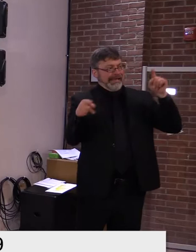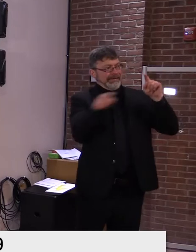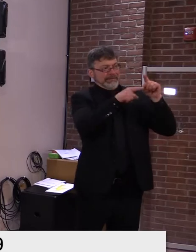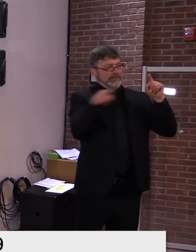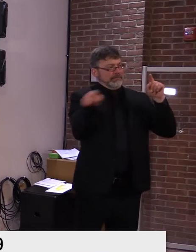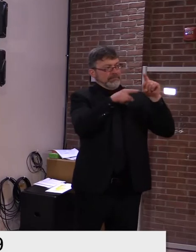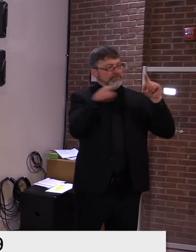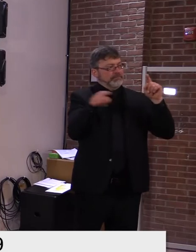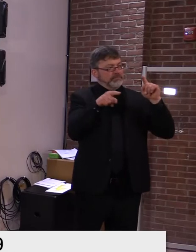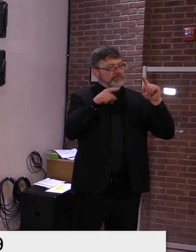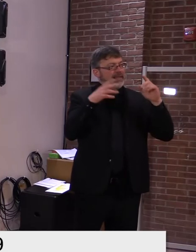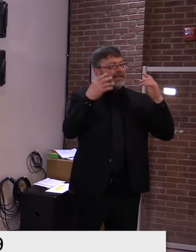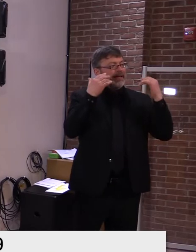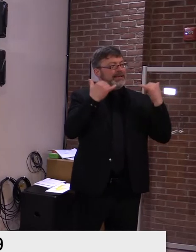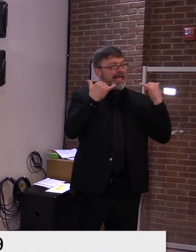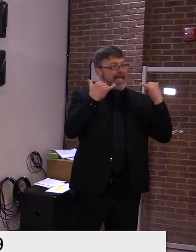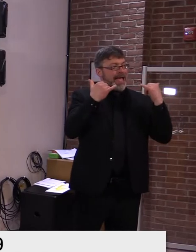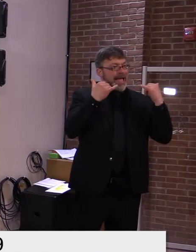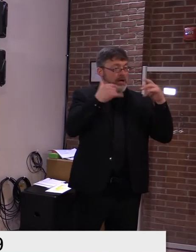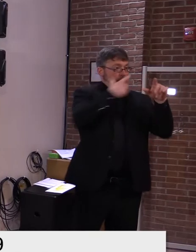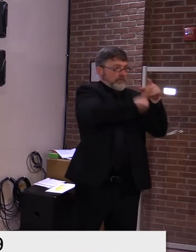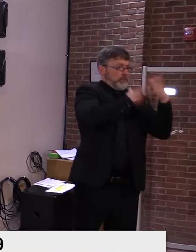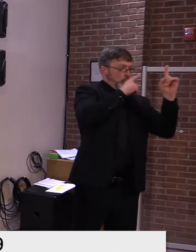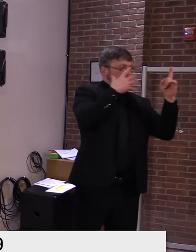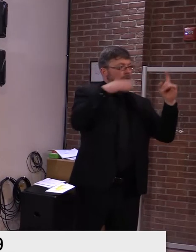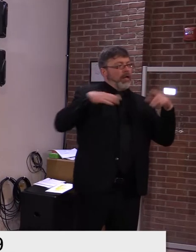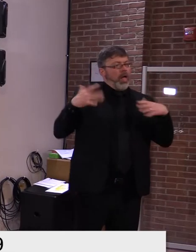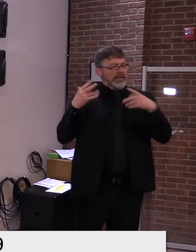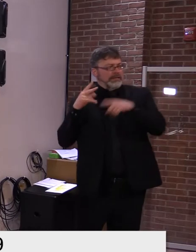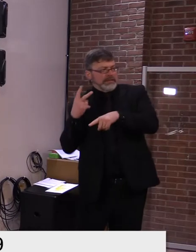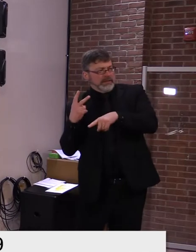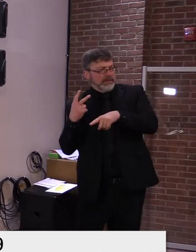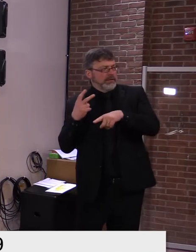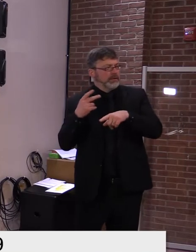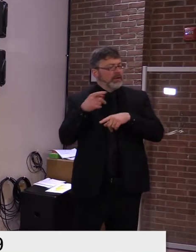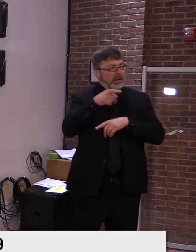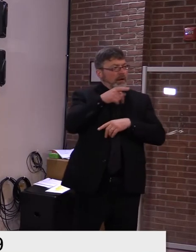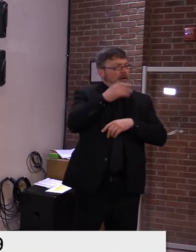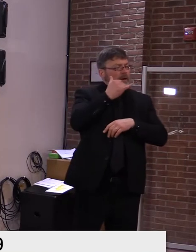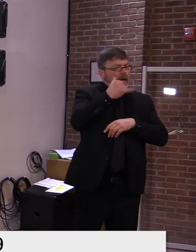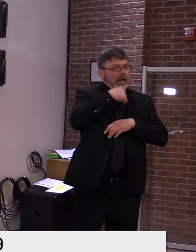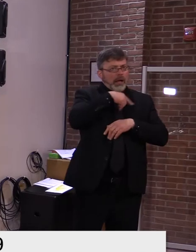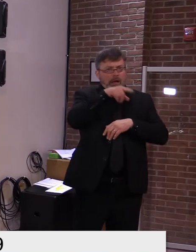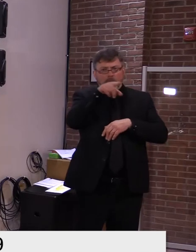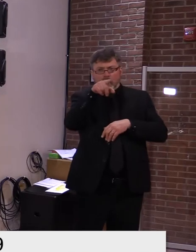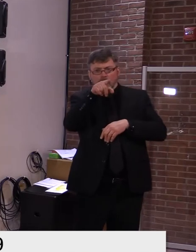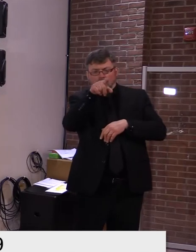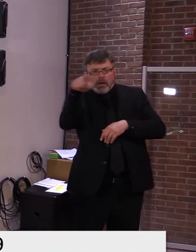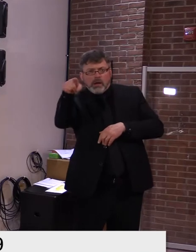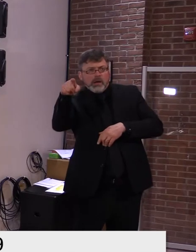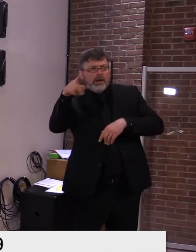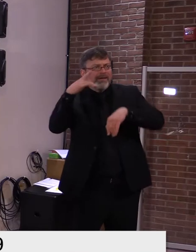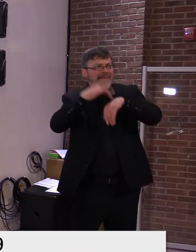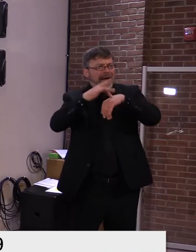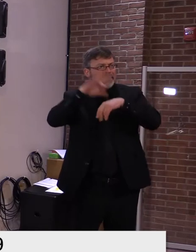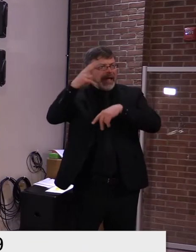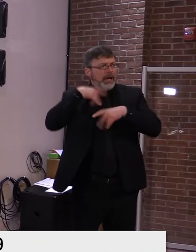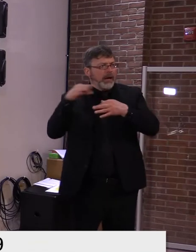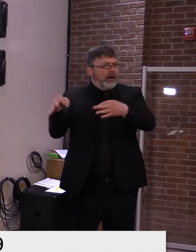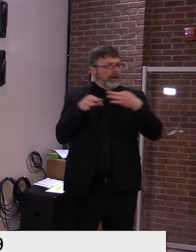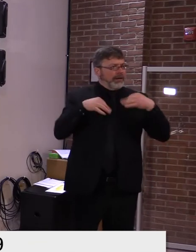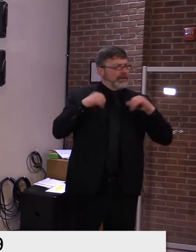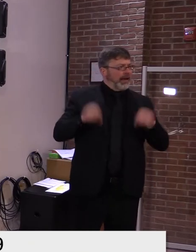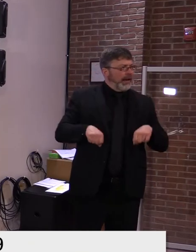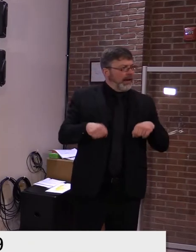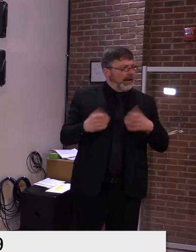something you're aware of, and anything to address that? No, I haven't heard of it. And, you know, I, to be honest with you, I won't